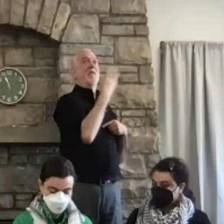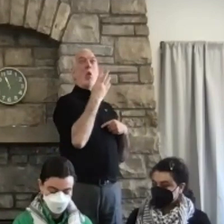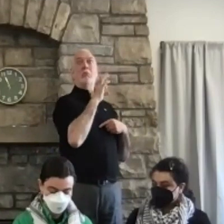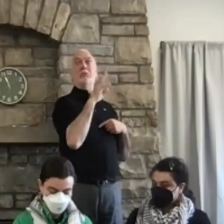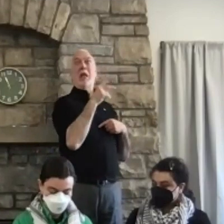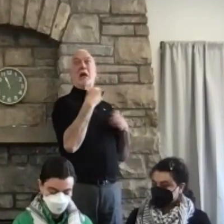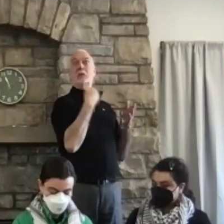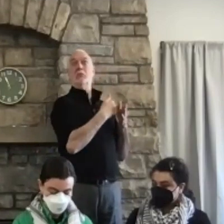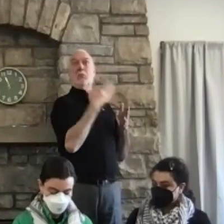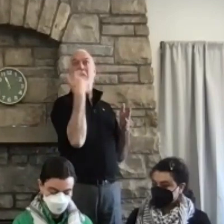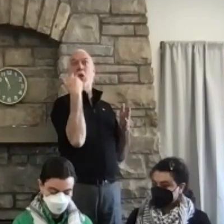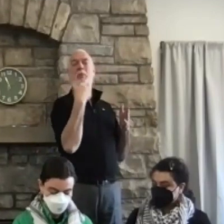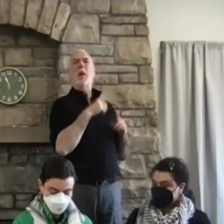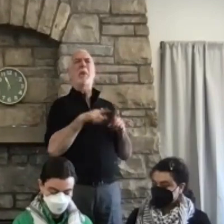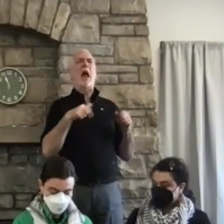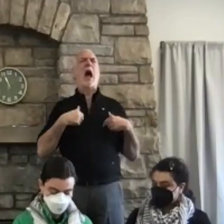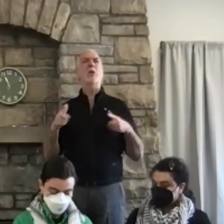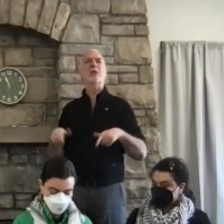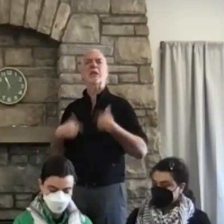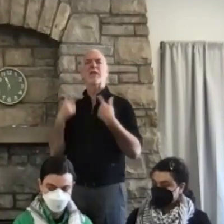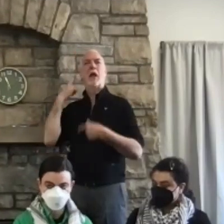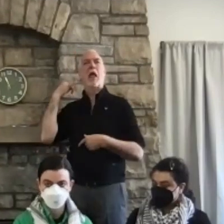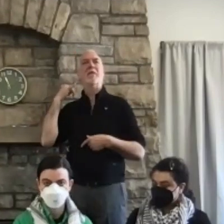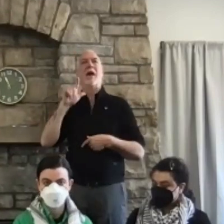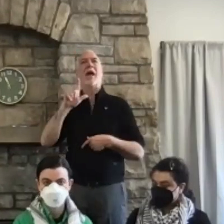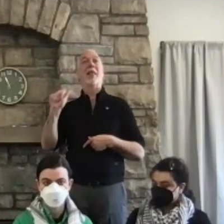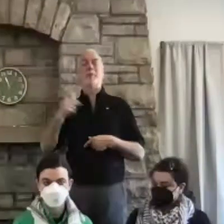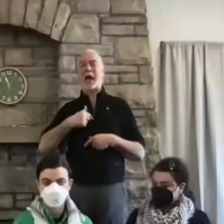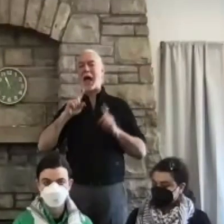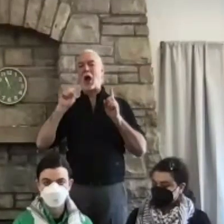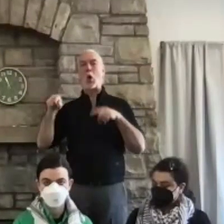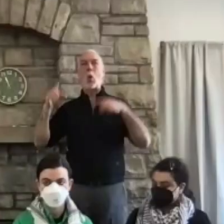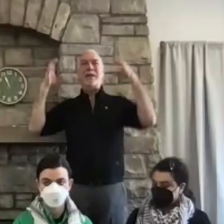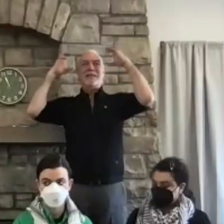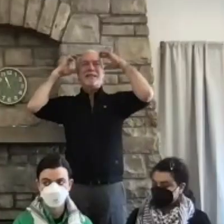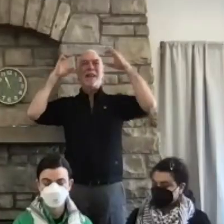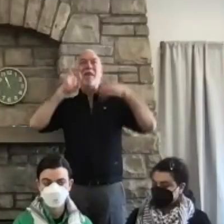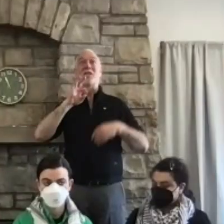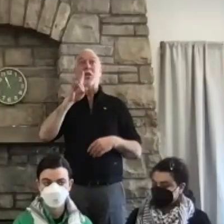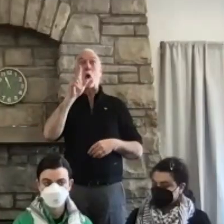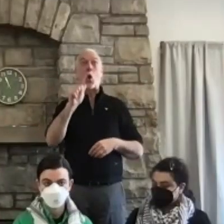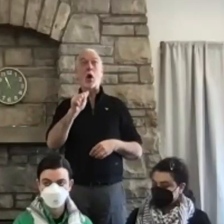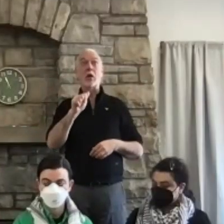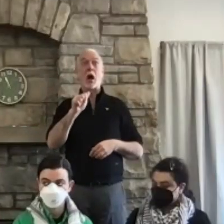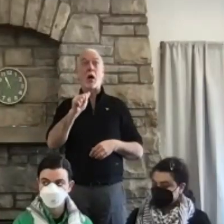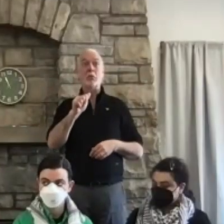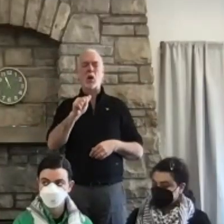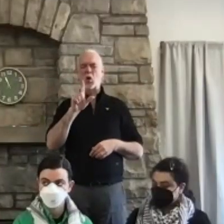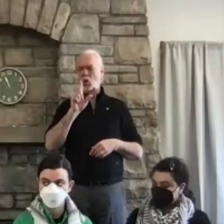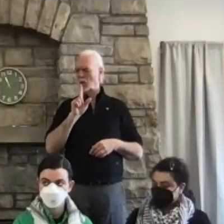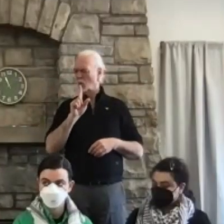from here, but, I was living in LA. I went to Disney World, Florida. It was my first time. It was December 2019.